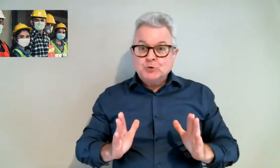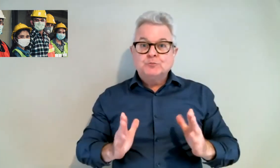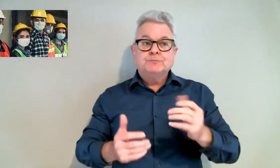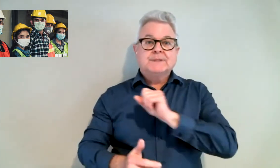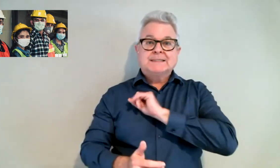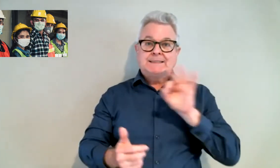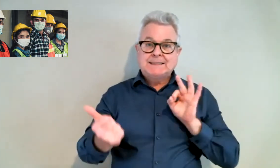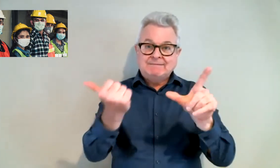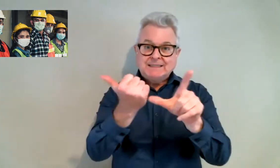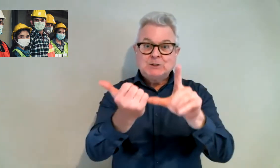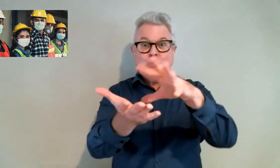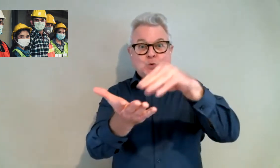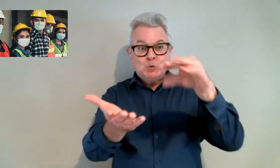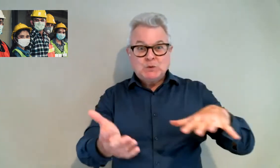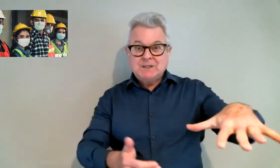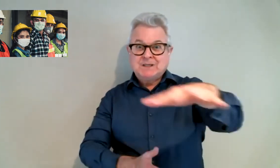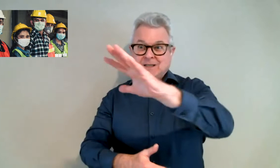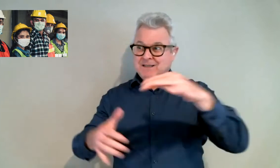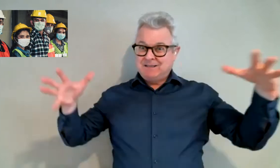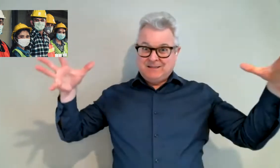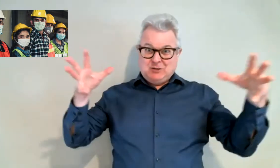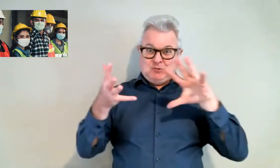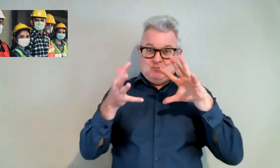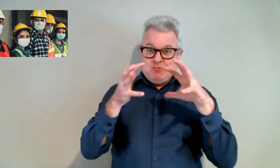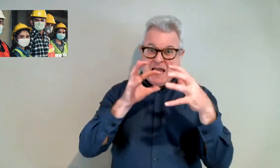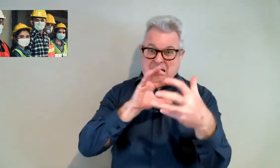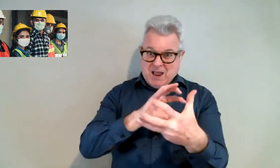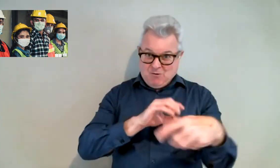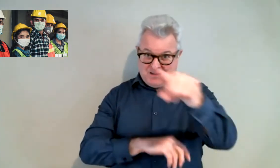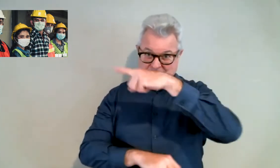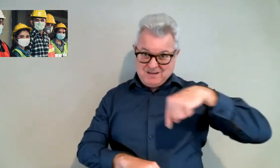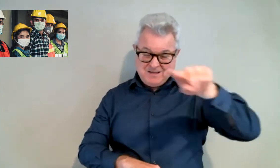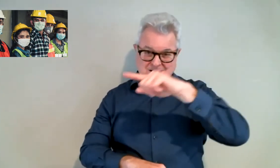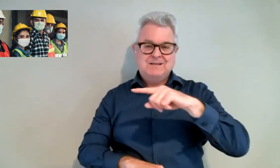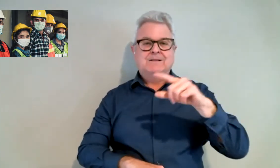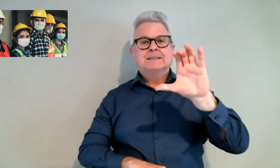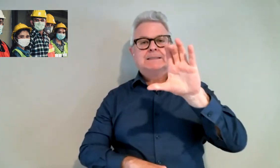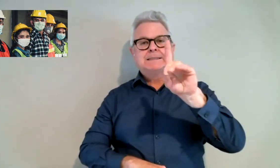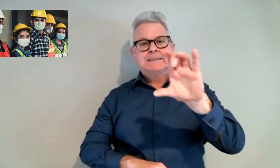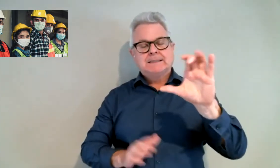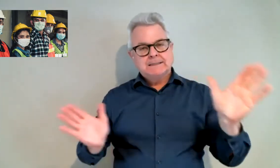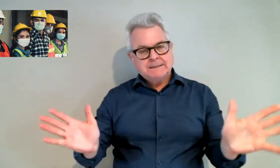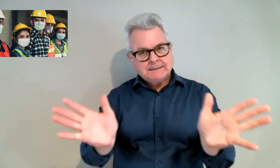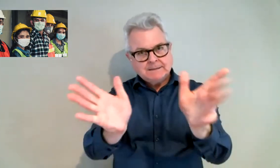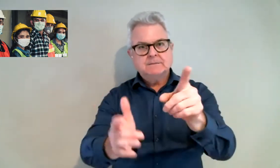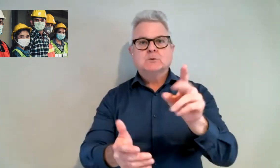school environment, you're a teacher or a staff, or working with a large group of students, the